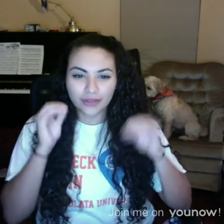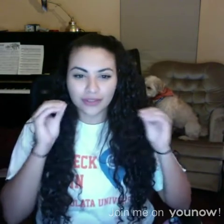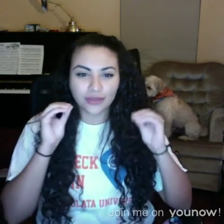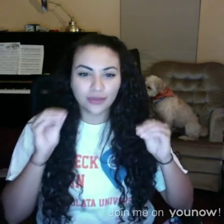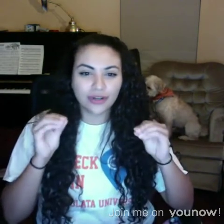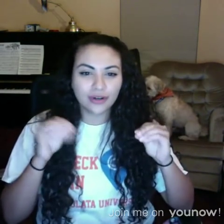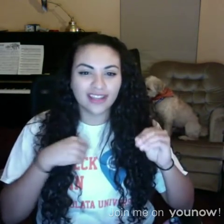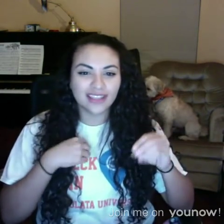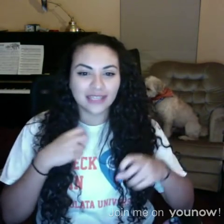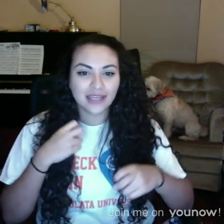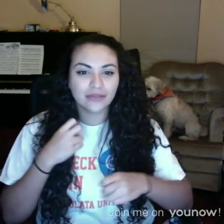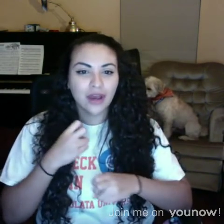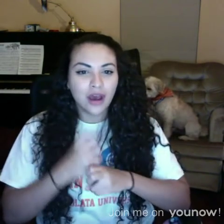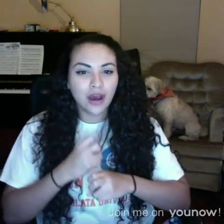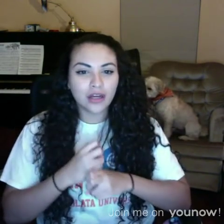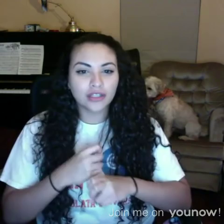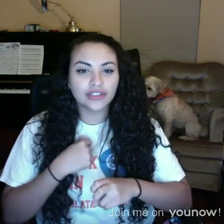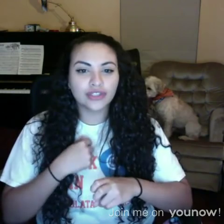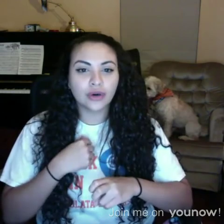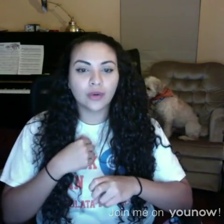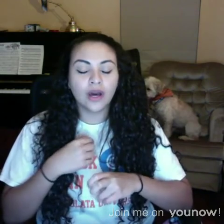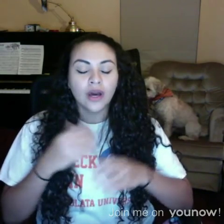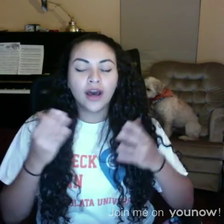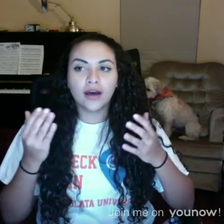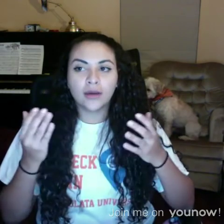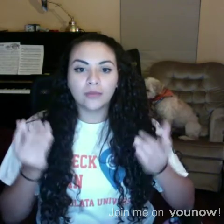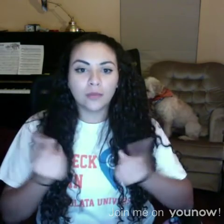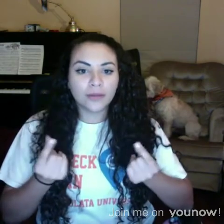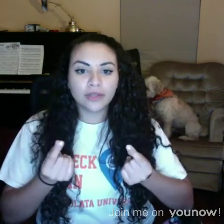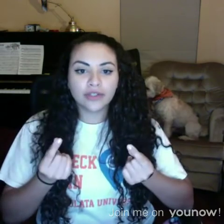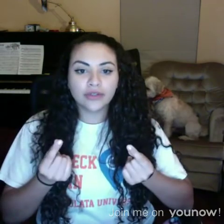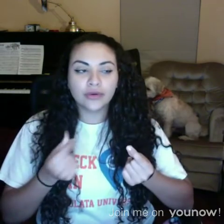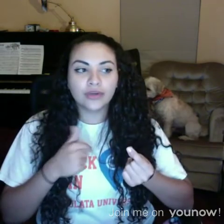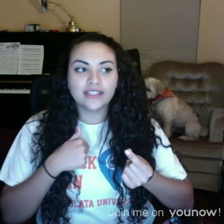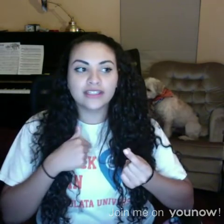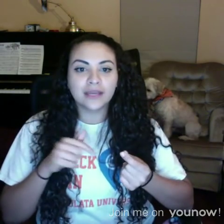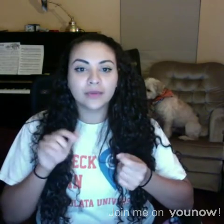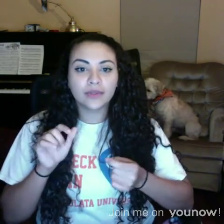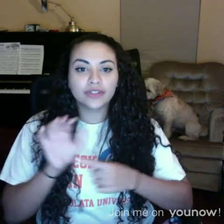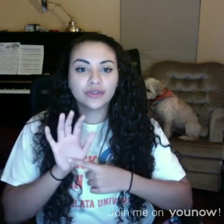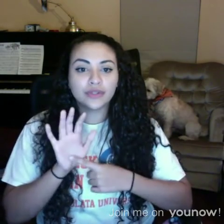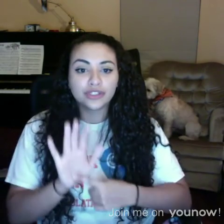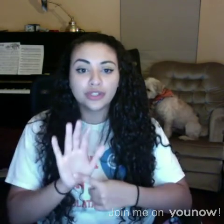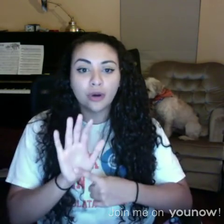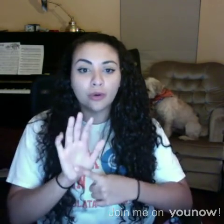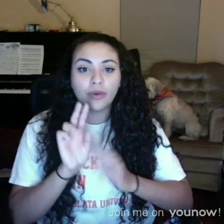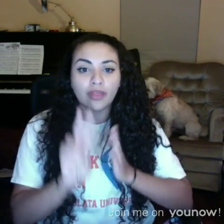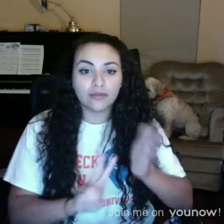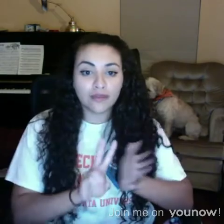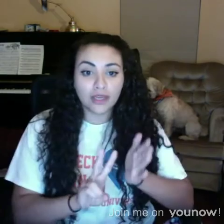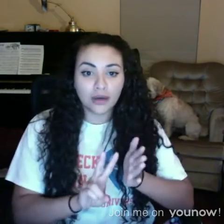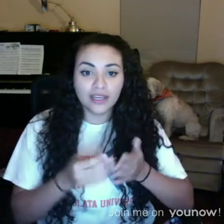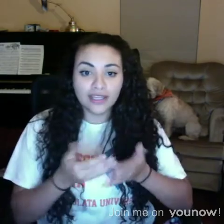Not for the tutorial. I think it's kind of hard, so what I'm going to do is I'm going to show